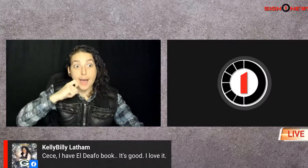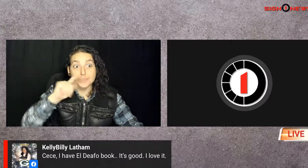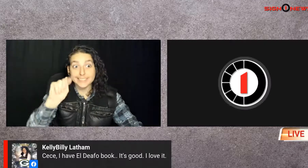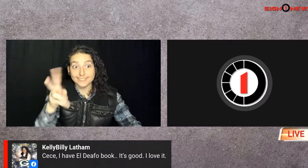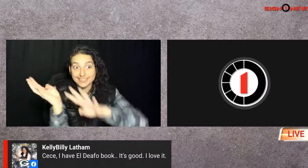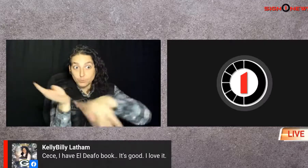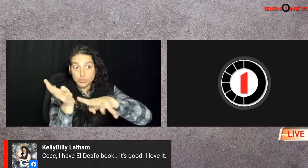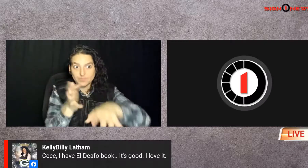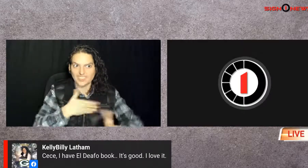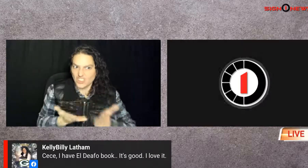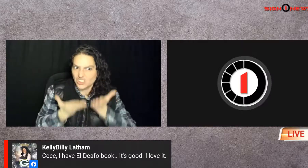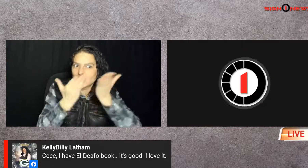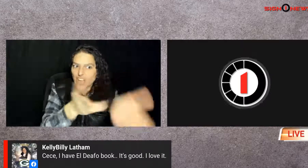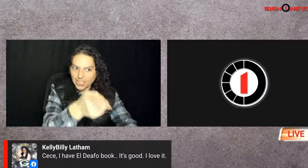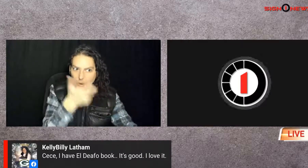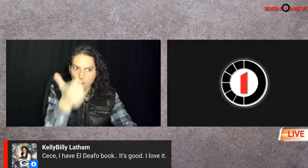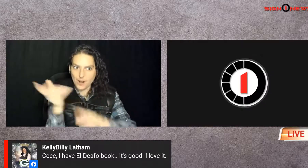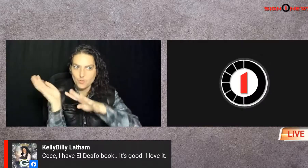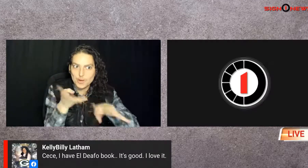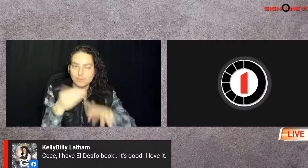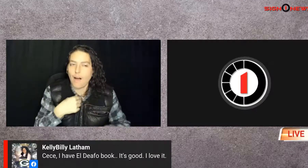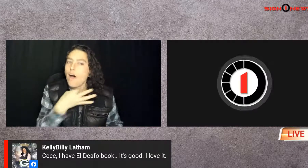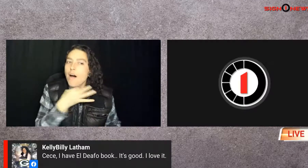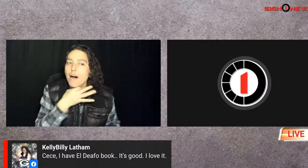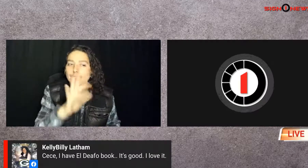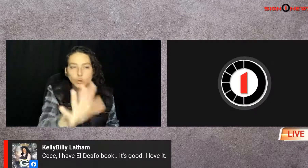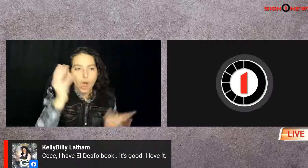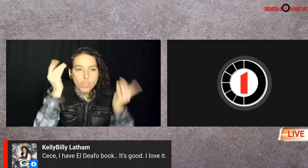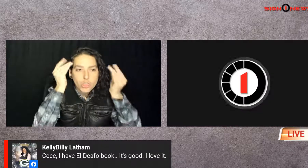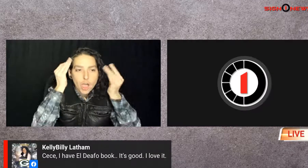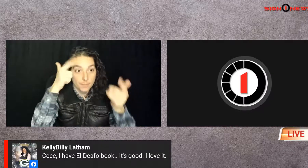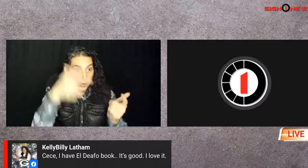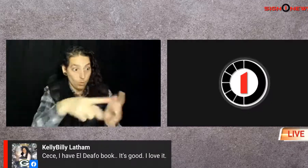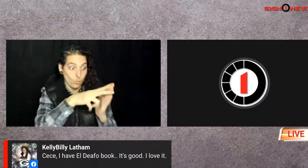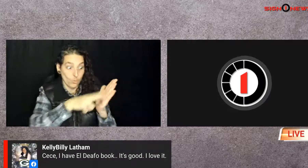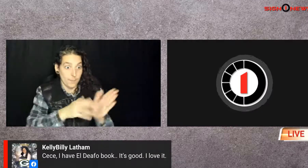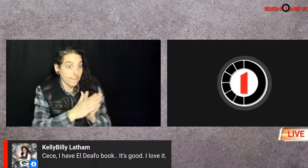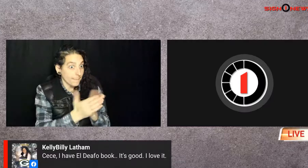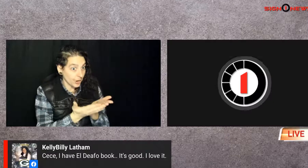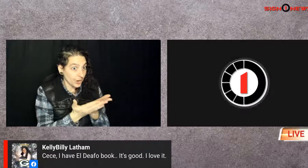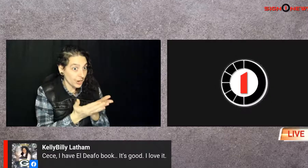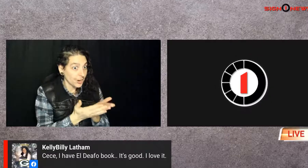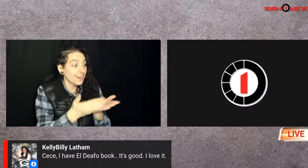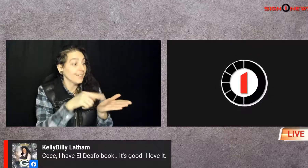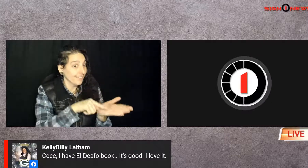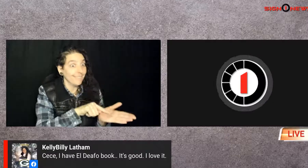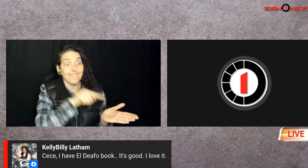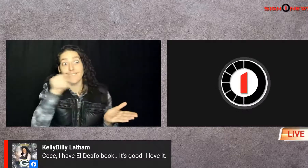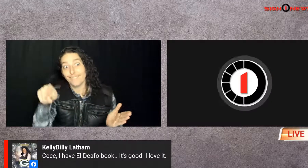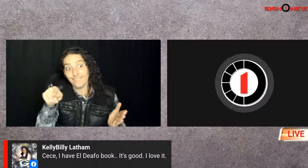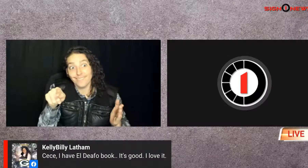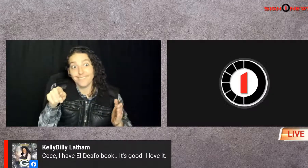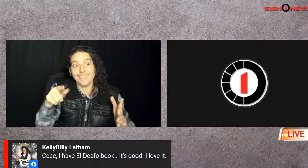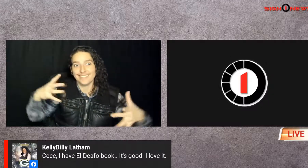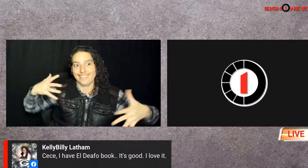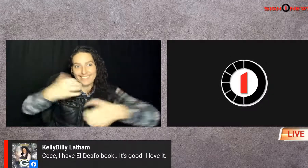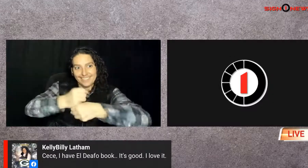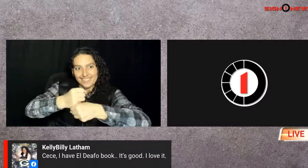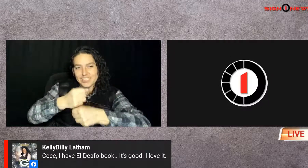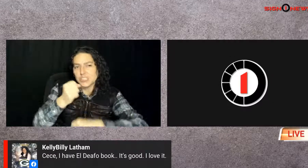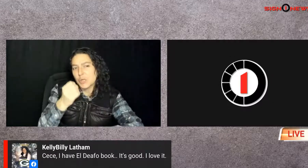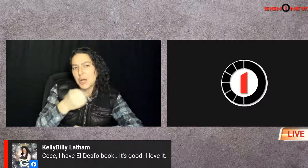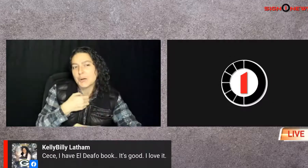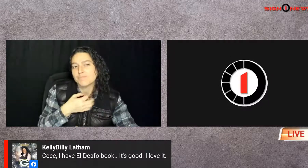Kelly Billy says, I have Eldefo's book. It's good. I love it. Have you been watching the streaming series, though? So you've read the book.